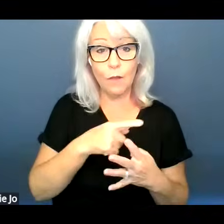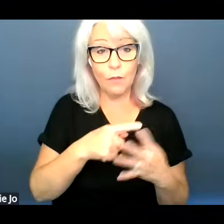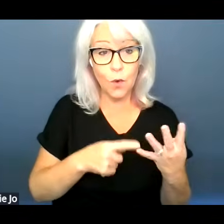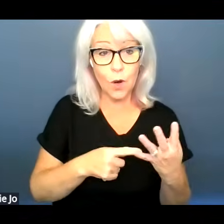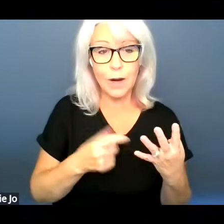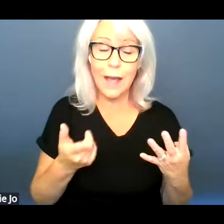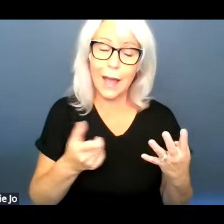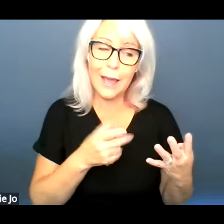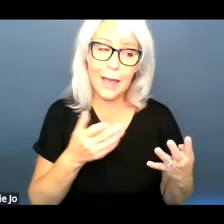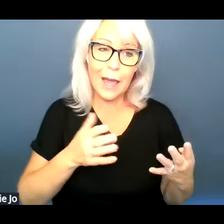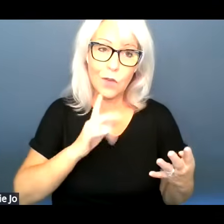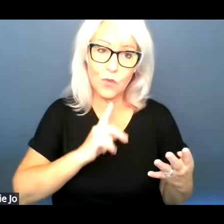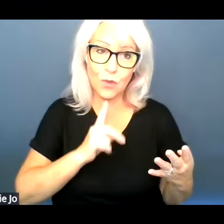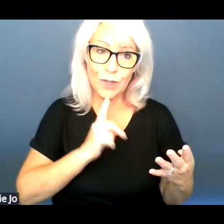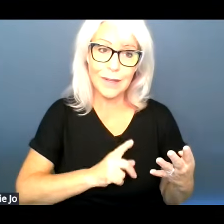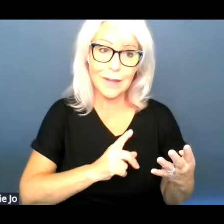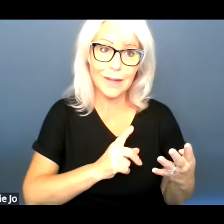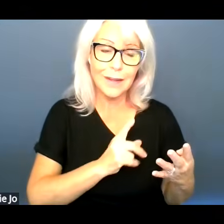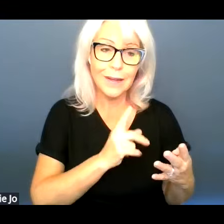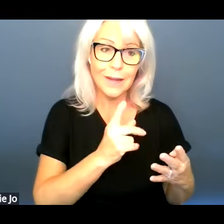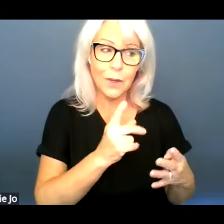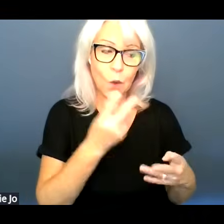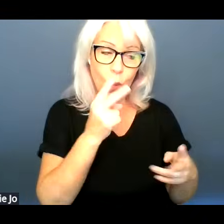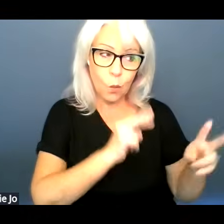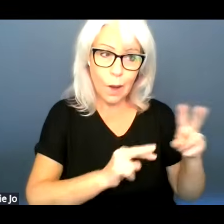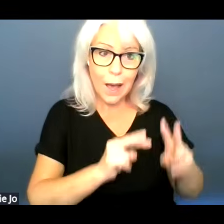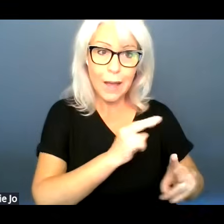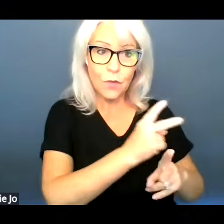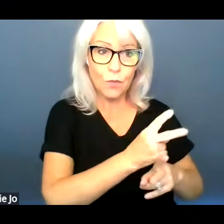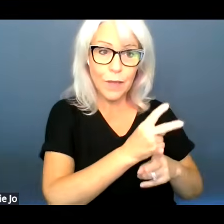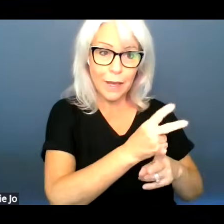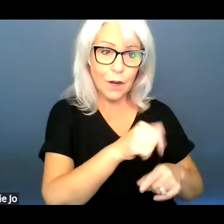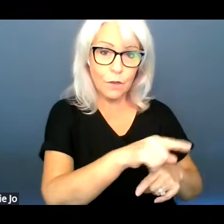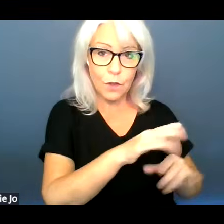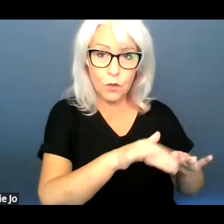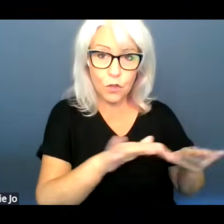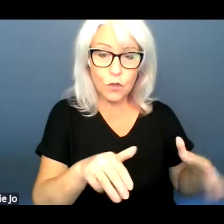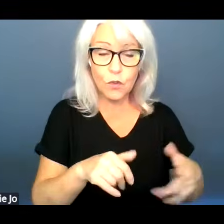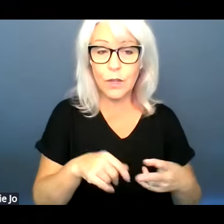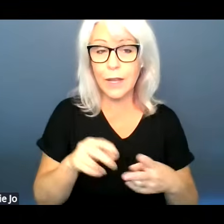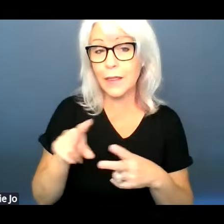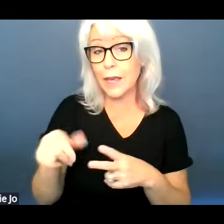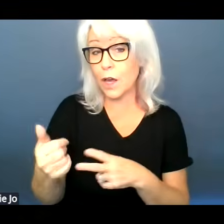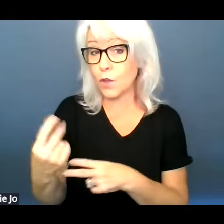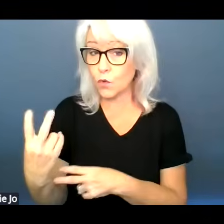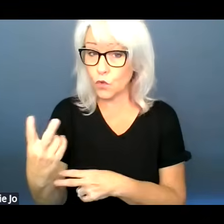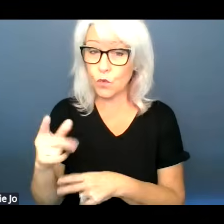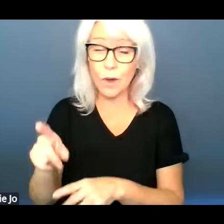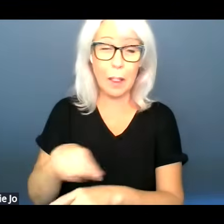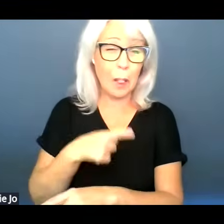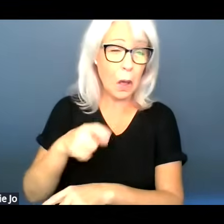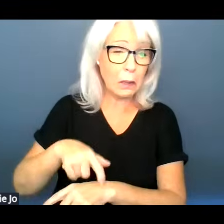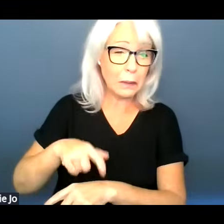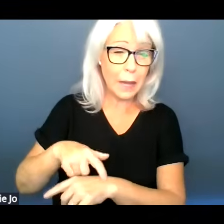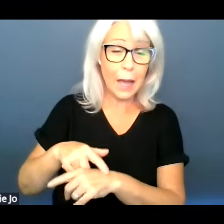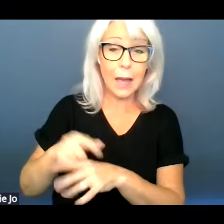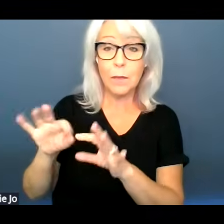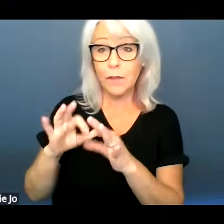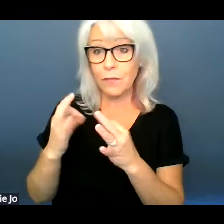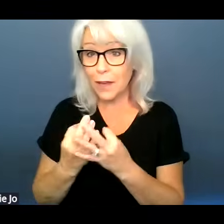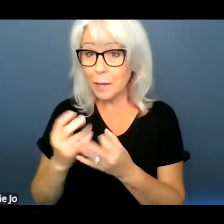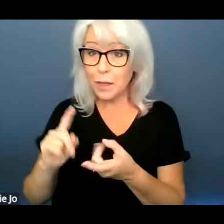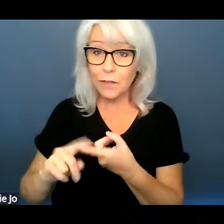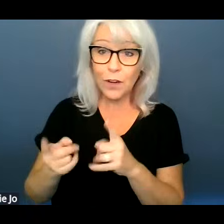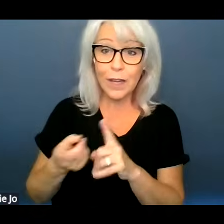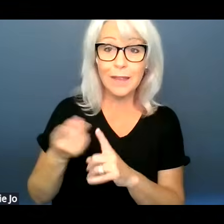2 of them. And the other 2, they've been longtime family friends of my family. Played basketball under my